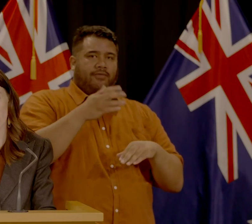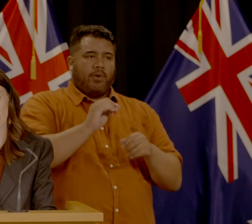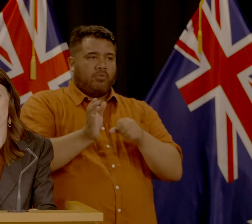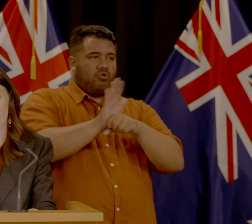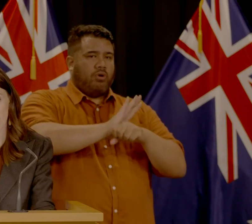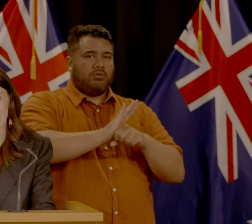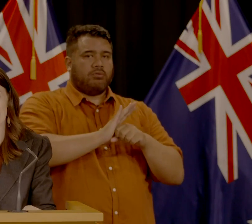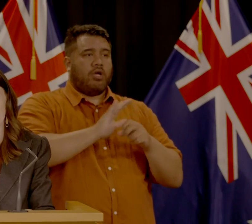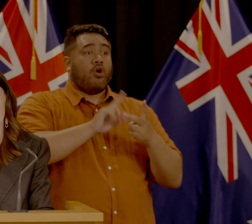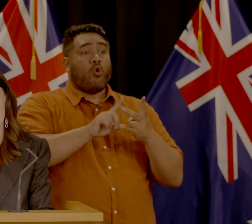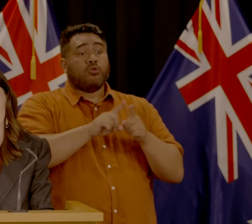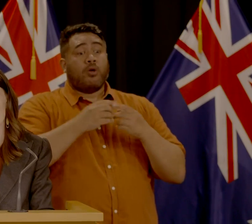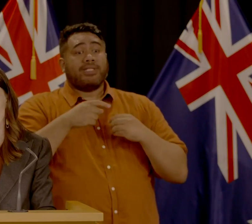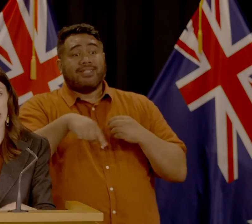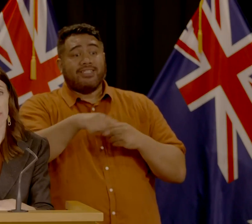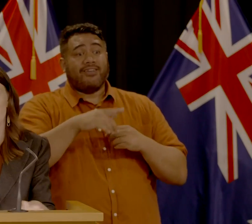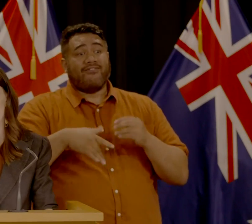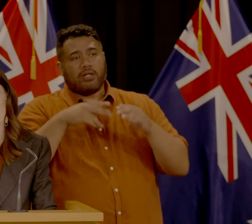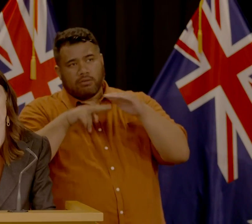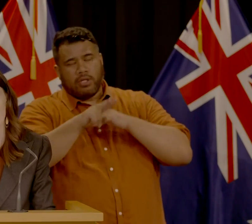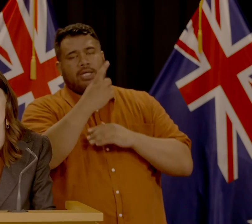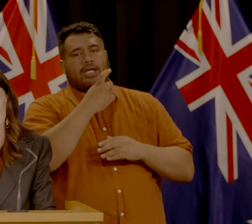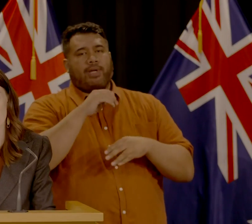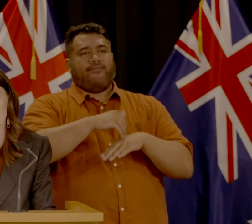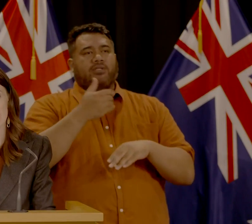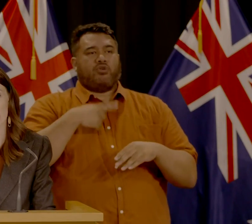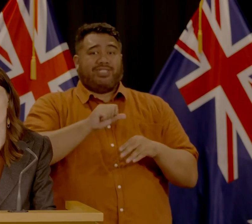and those who forecast to feel the effects because